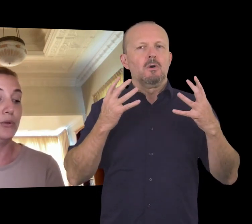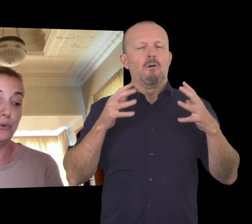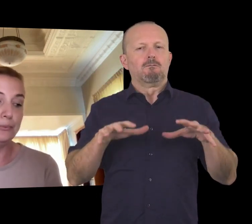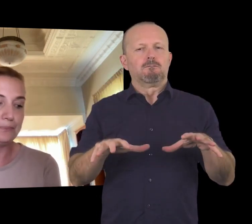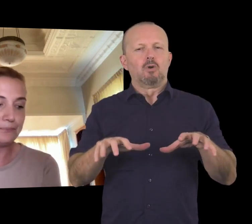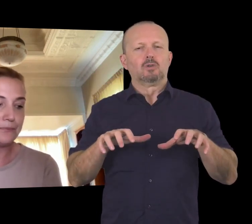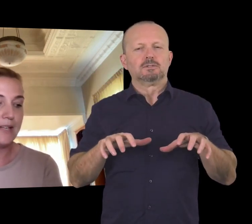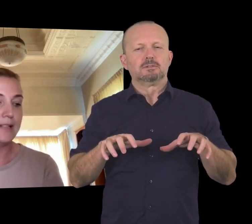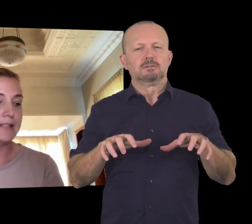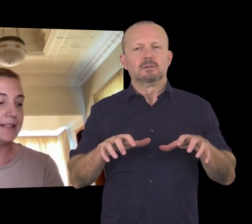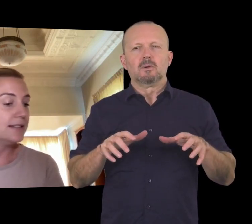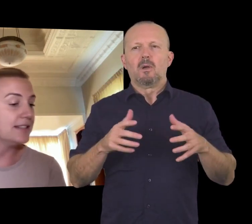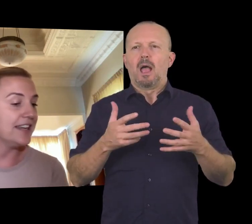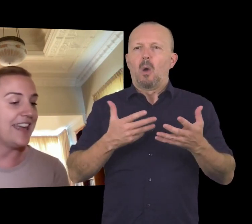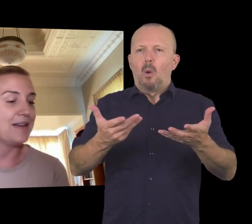he hohu.